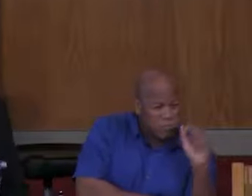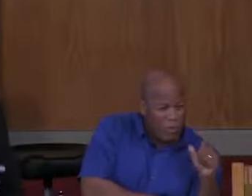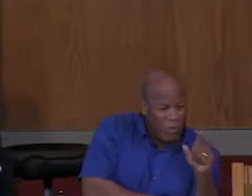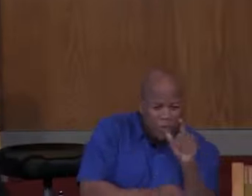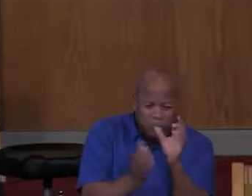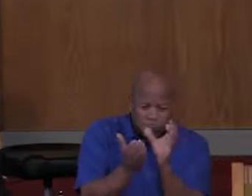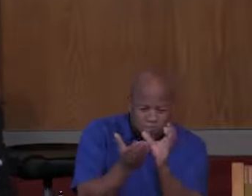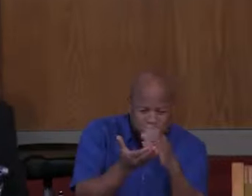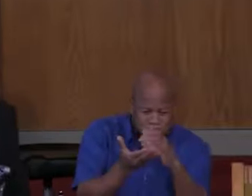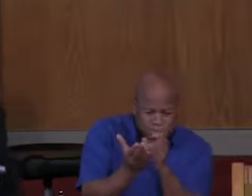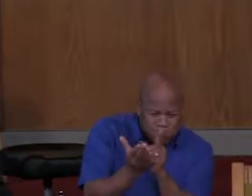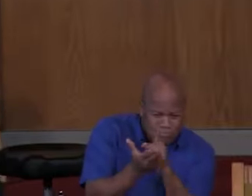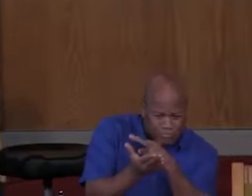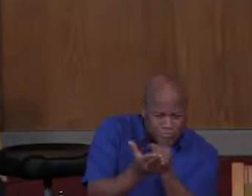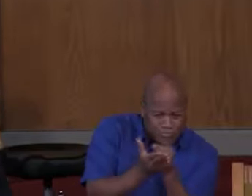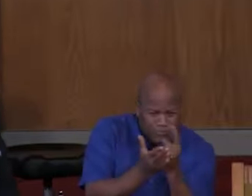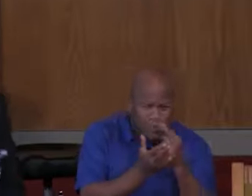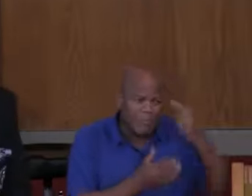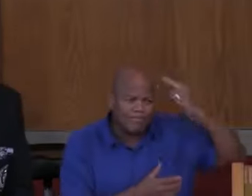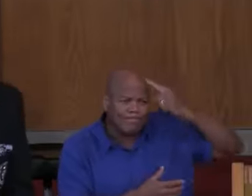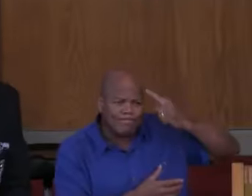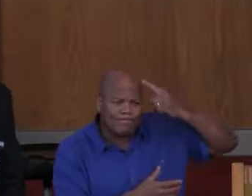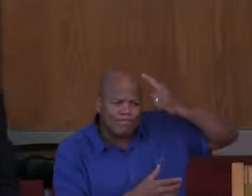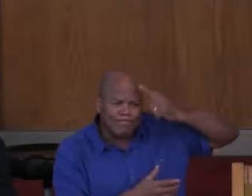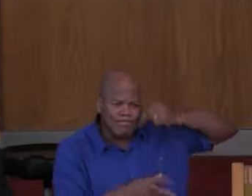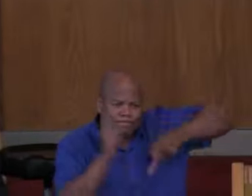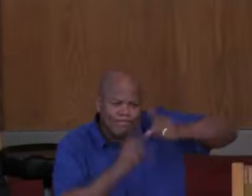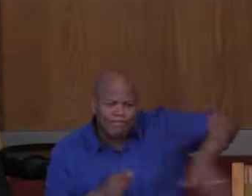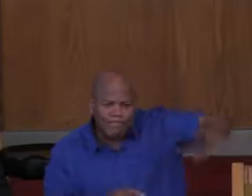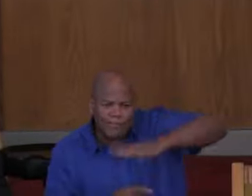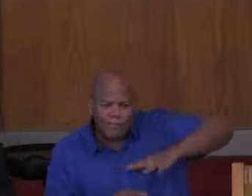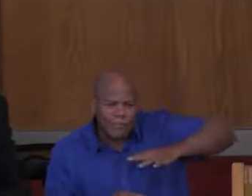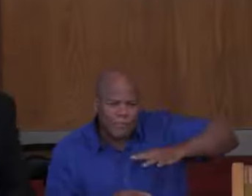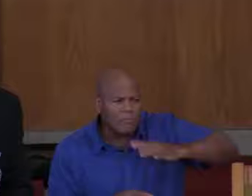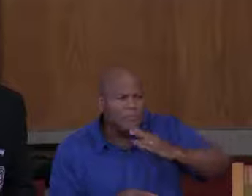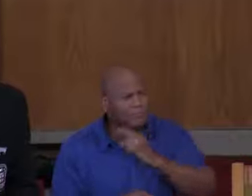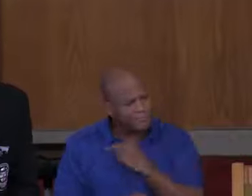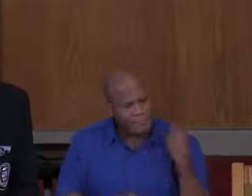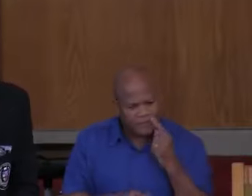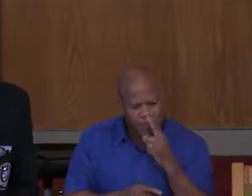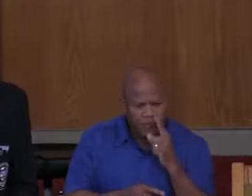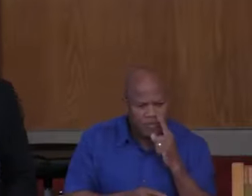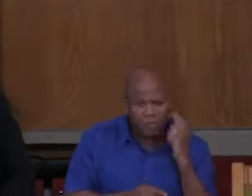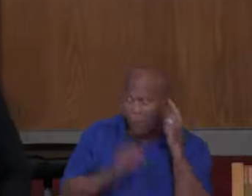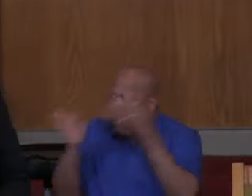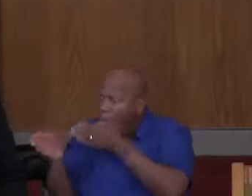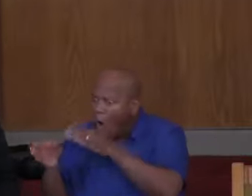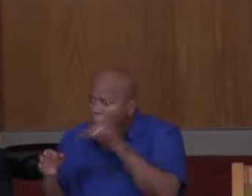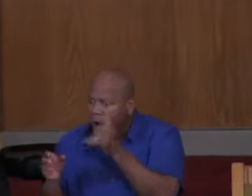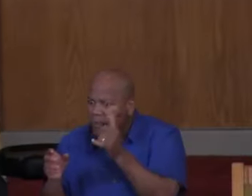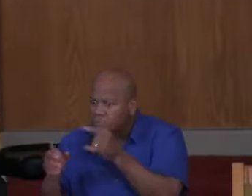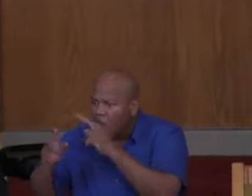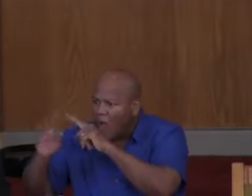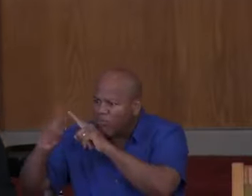compass for the conscience of the people, because we're preoccupied with